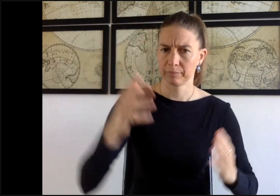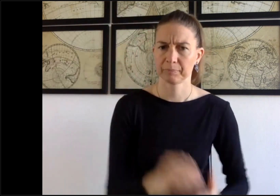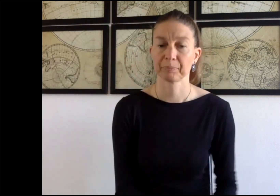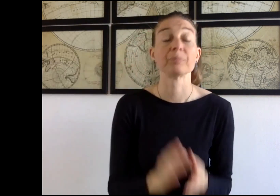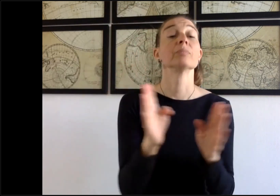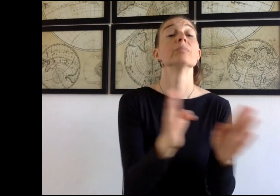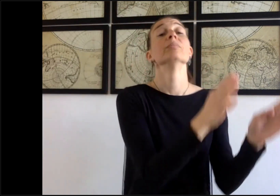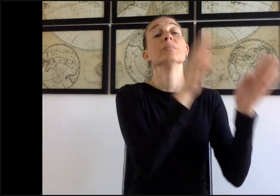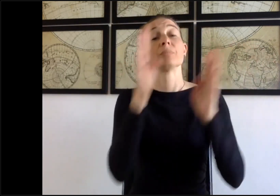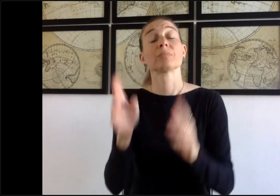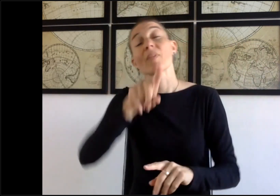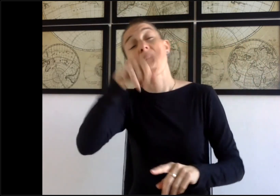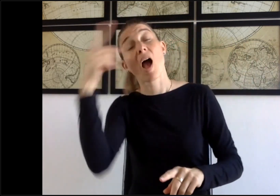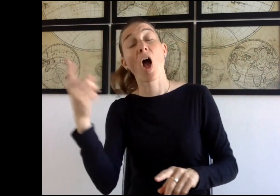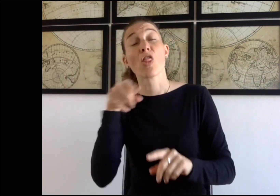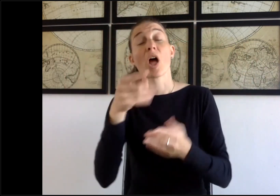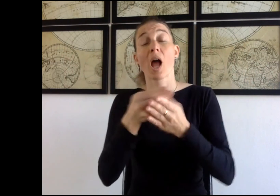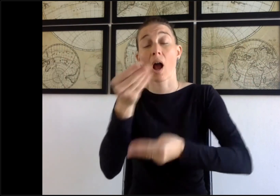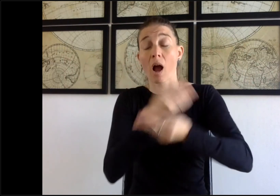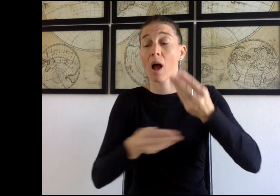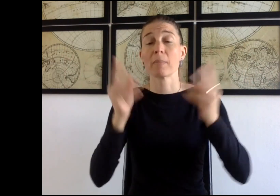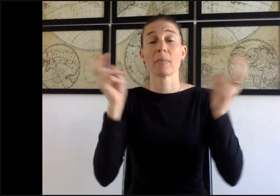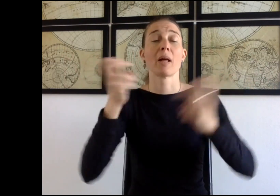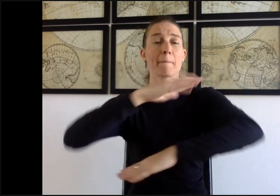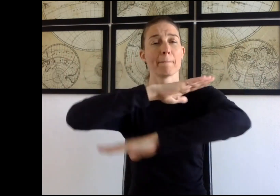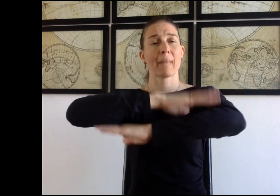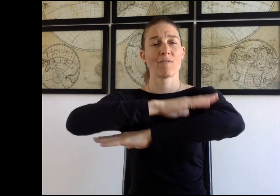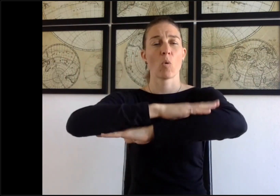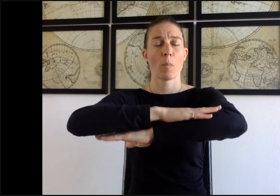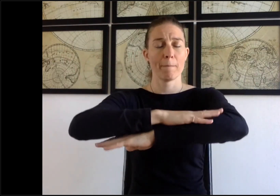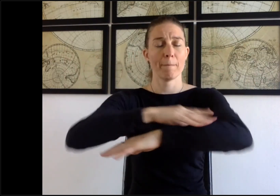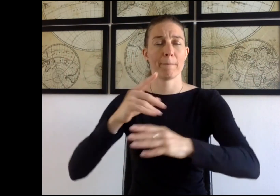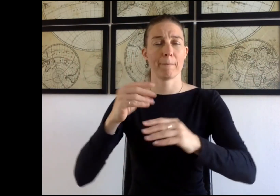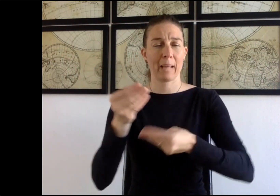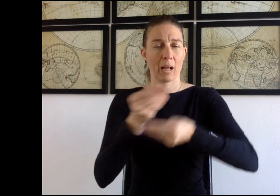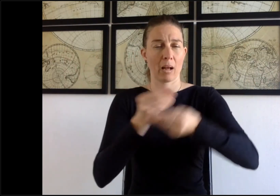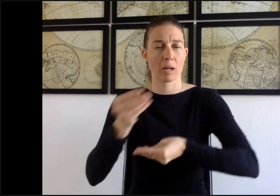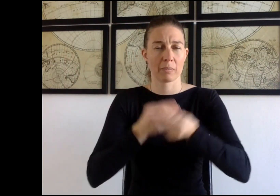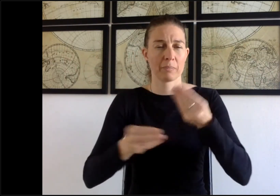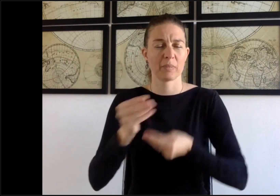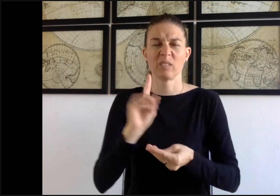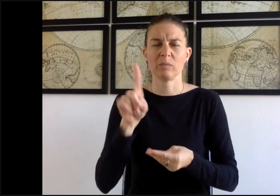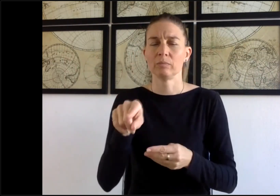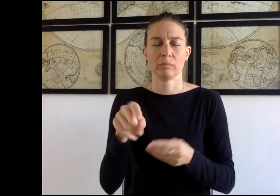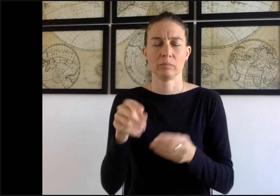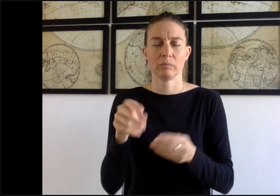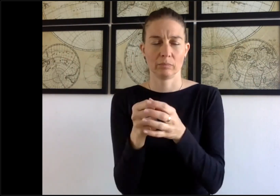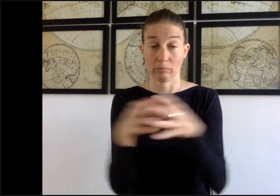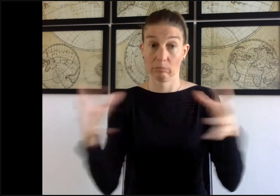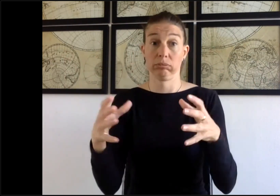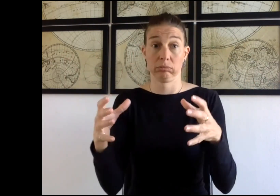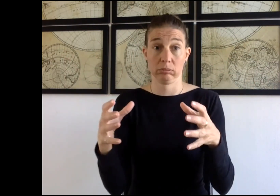which currently remains quite small, but it has been growing very fast. Now, this presents lots